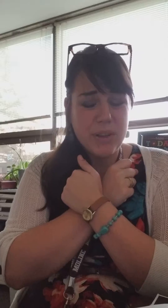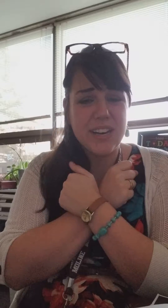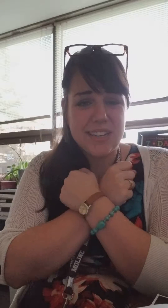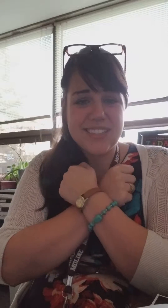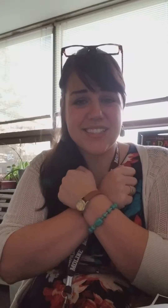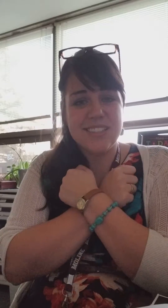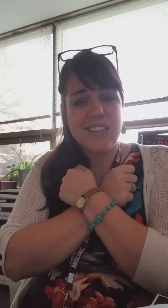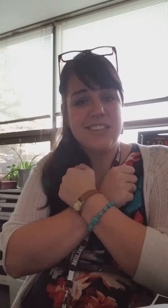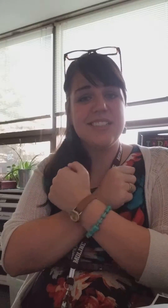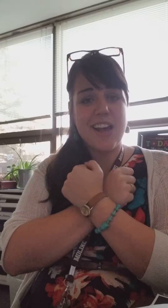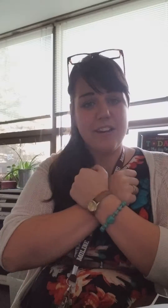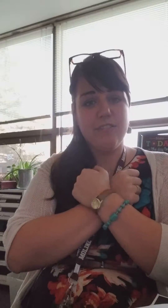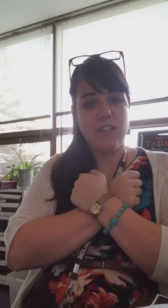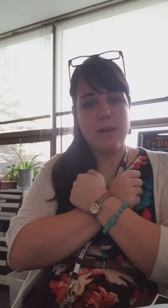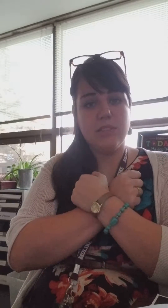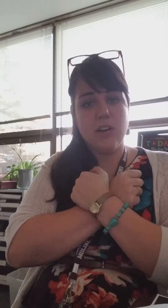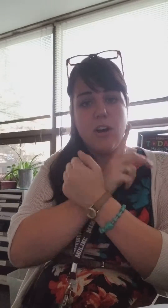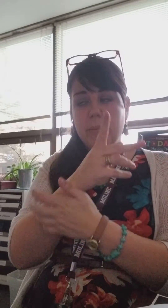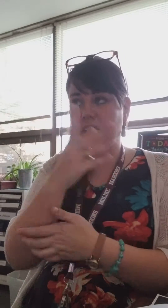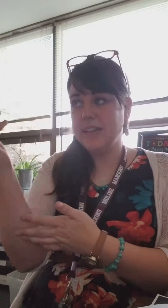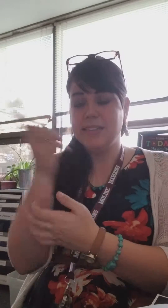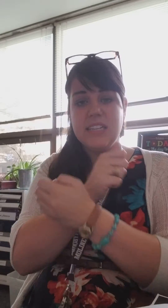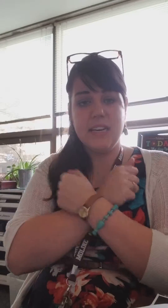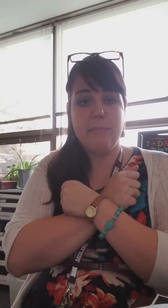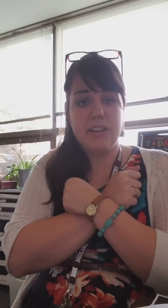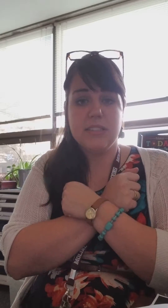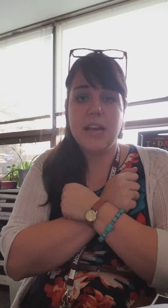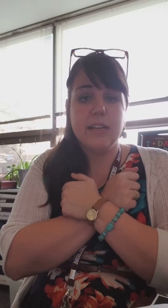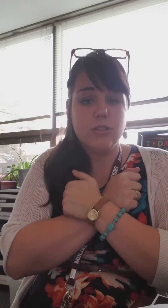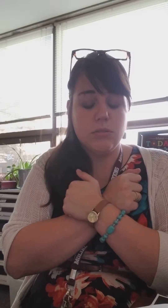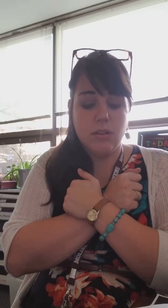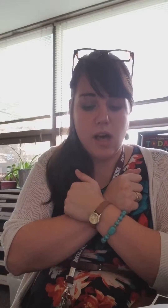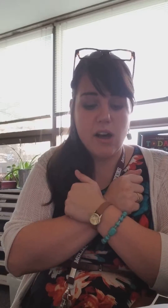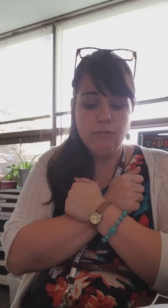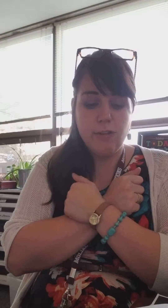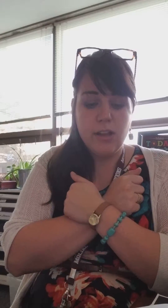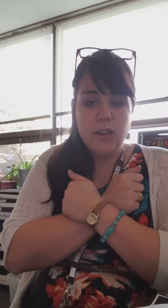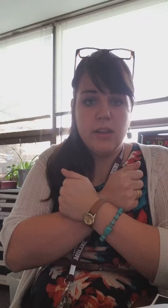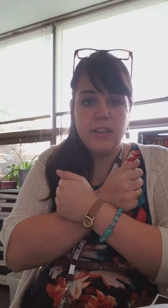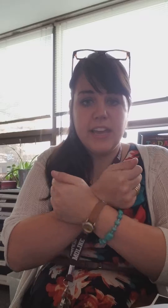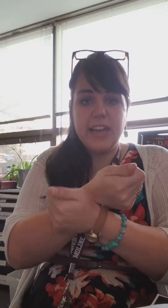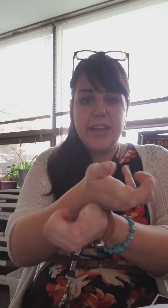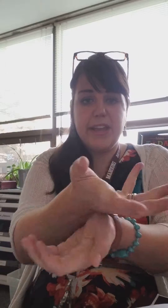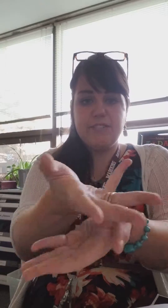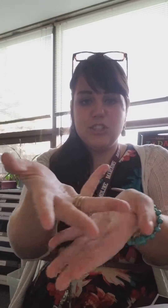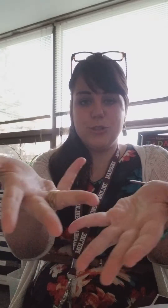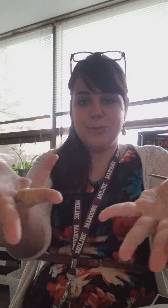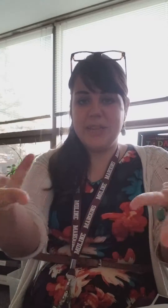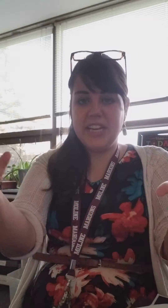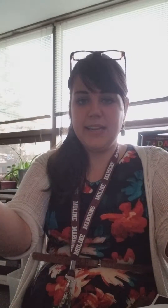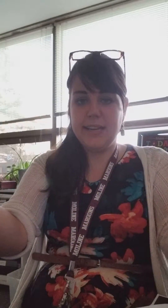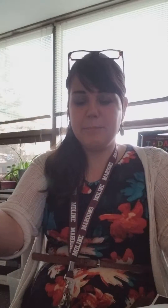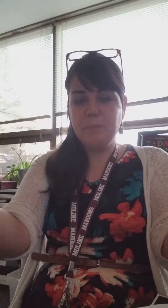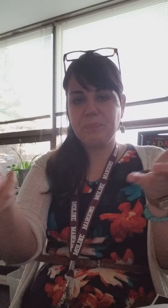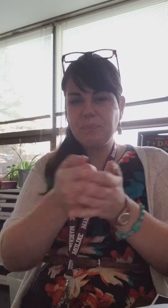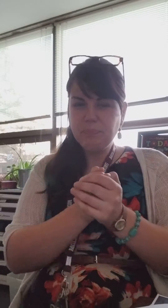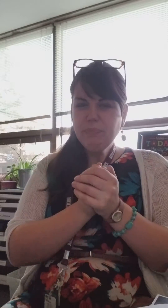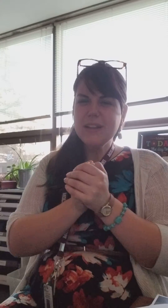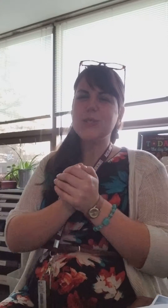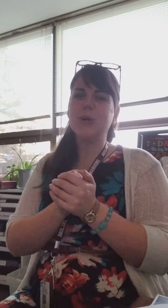nice sign for them to all be kind of standing up there signing love gave to me. So in